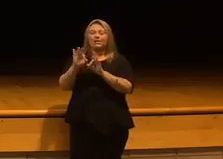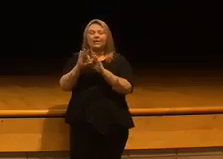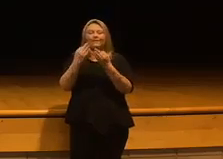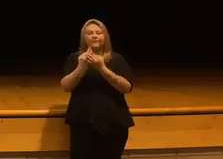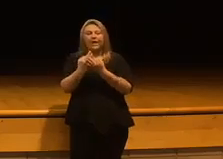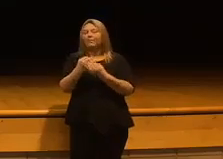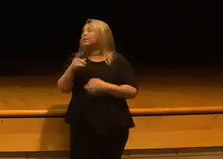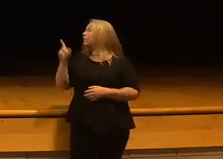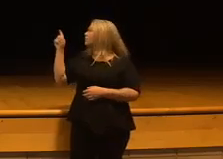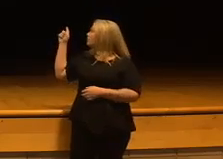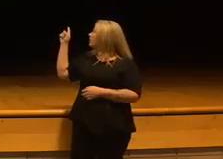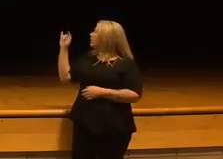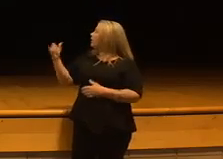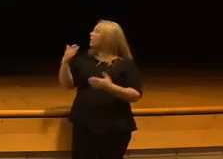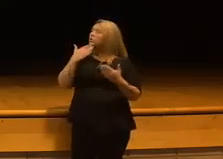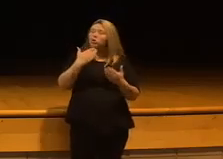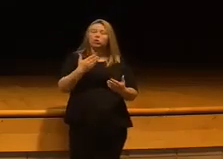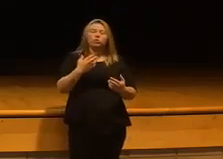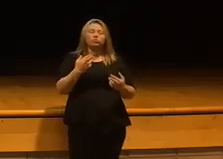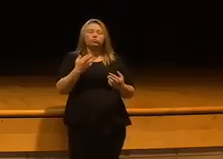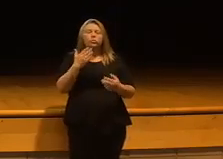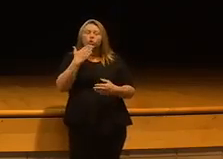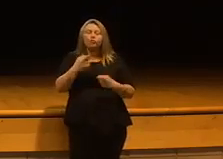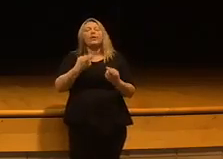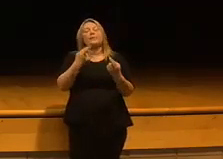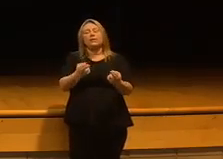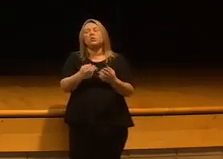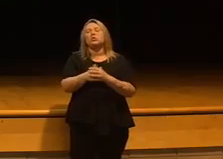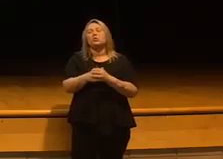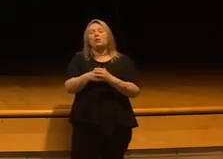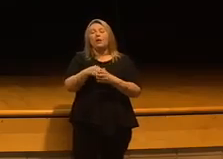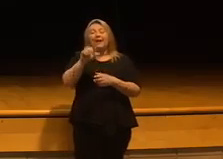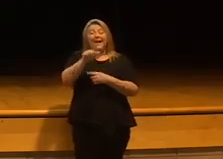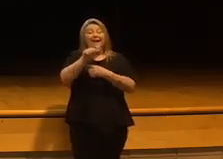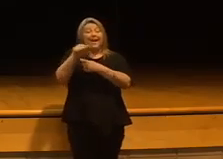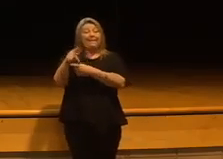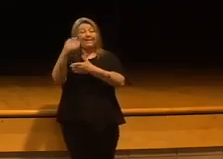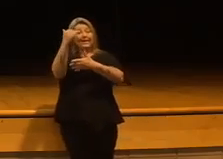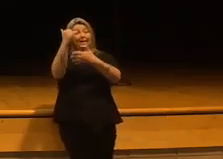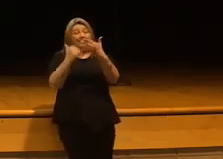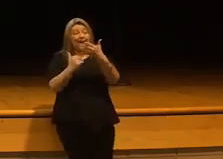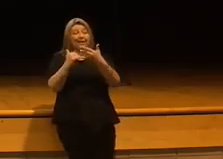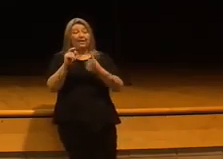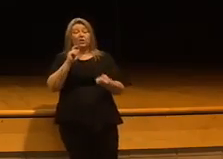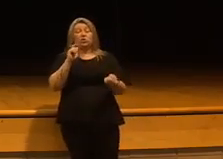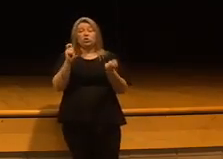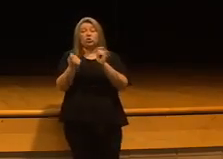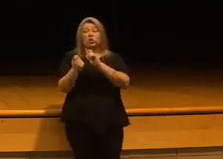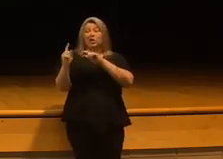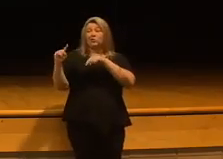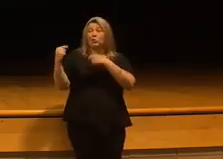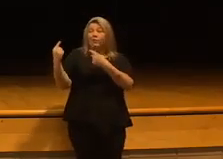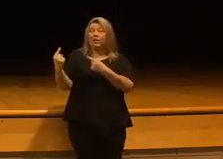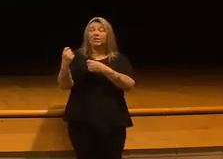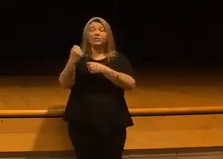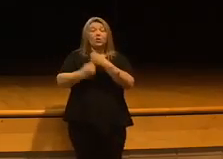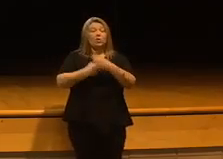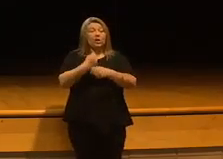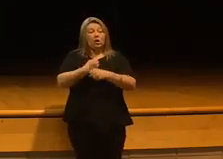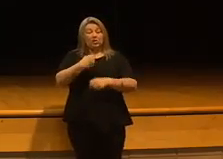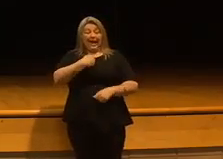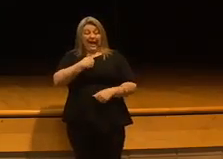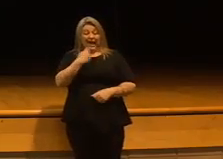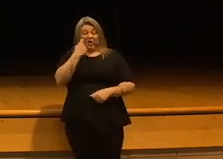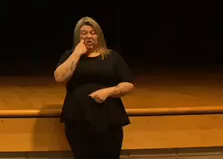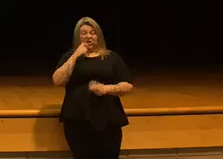up there, but that's a good recommendation. The AAP guidelines changed over the past few years. When I first started practicing, the